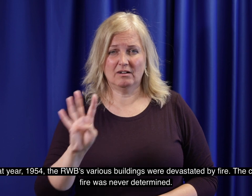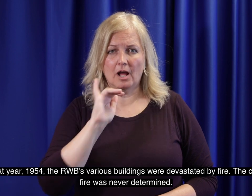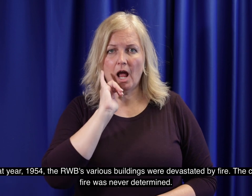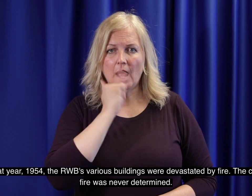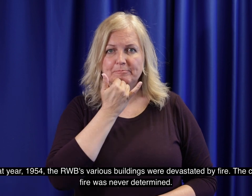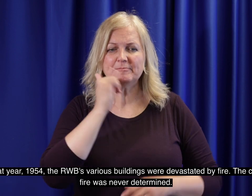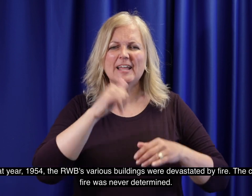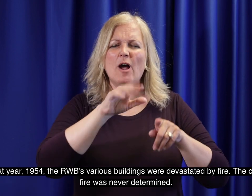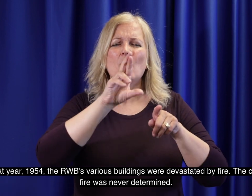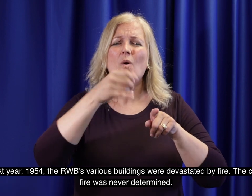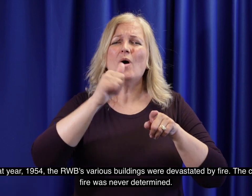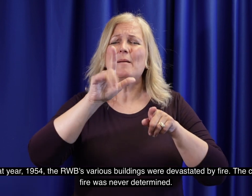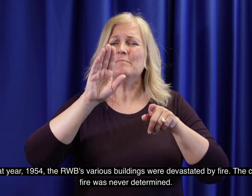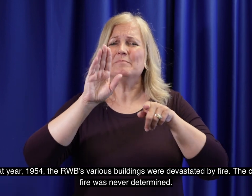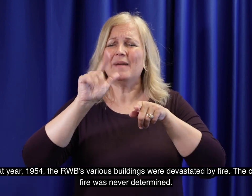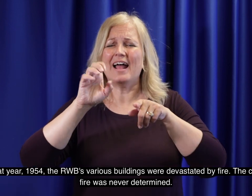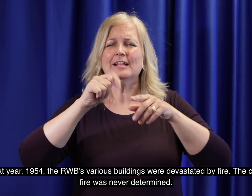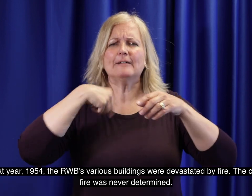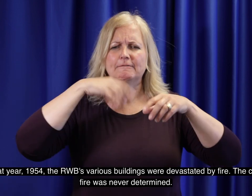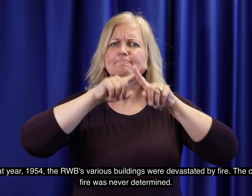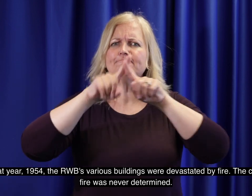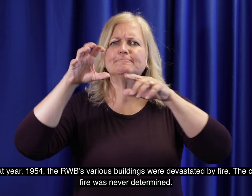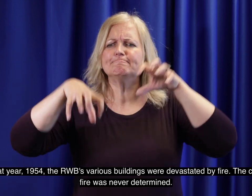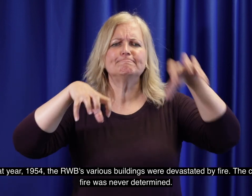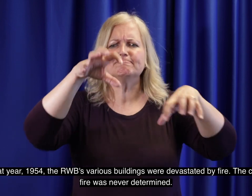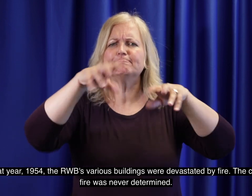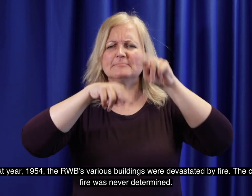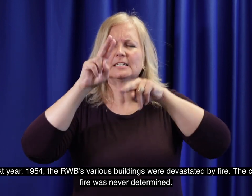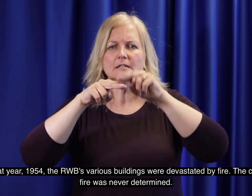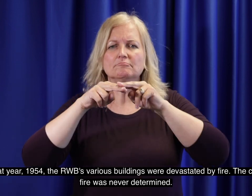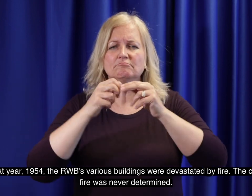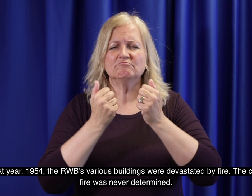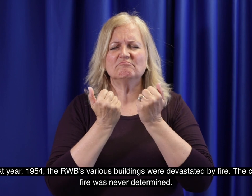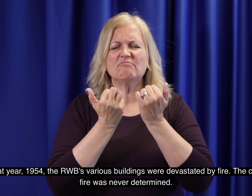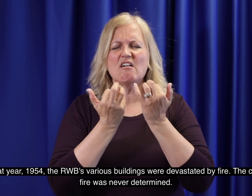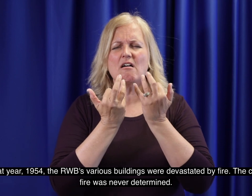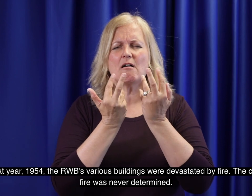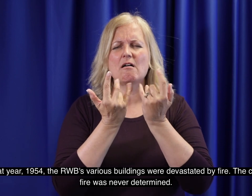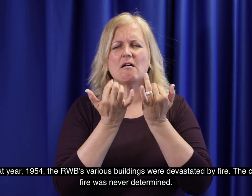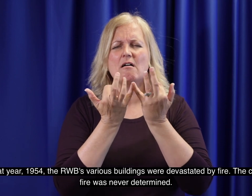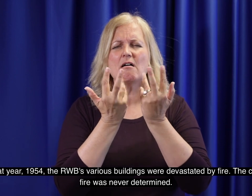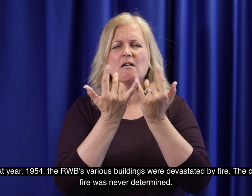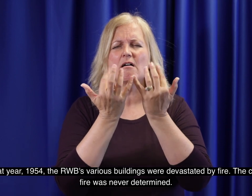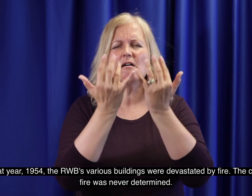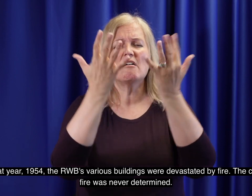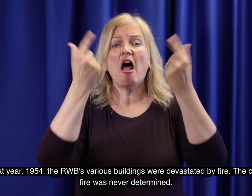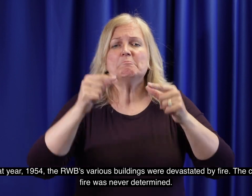Unfortunately, in June that year, the RWB's various buildings were devastated by fire.